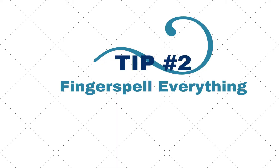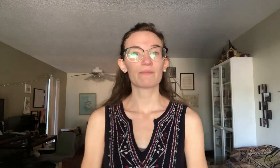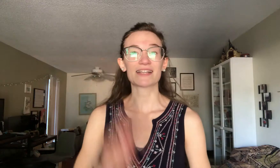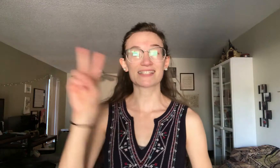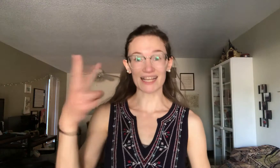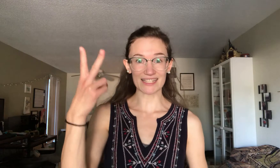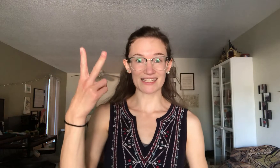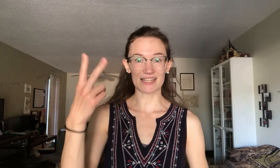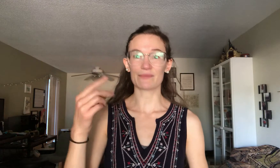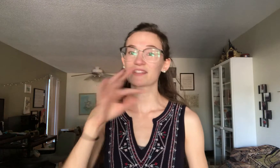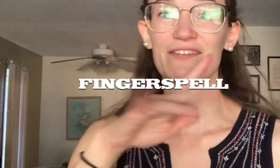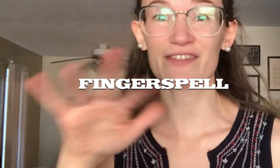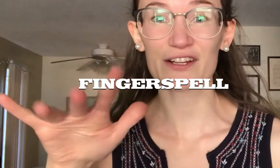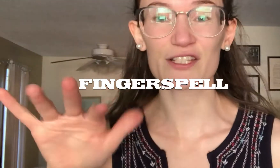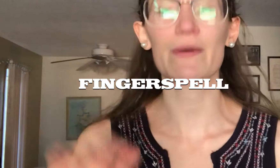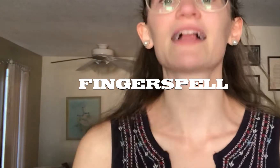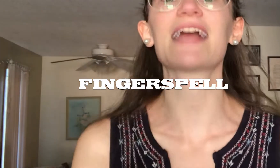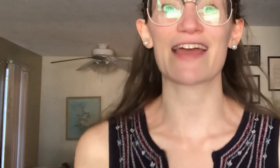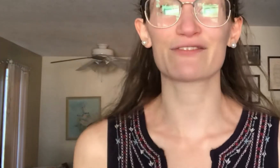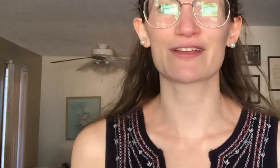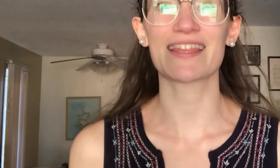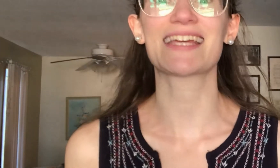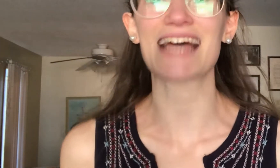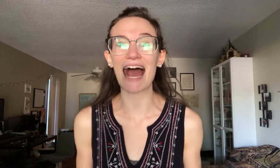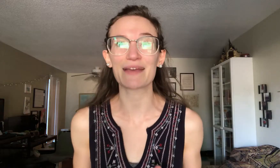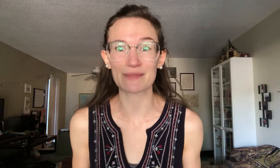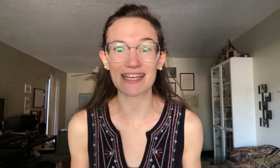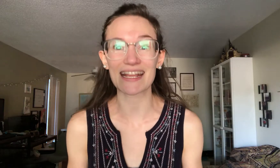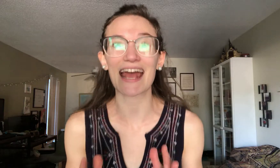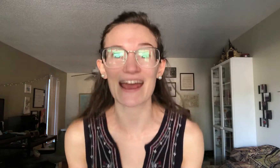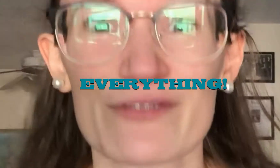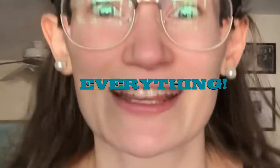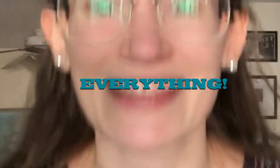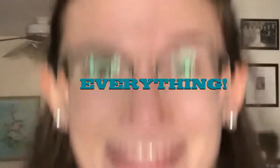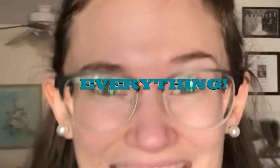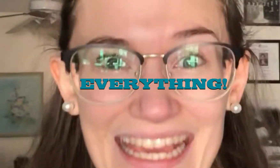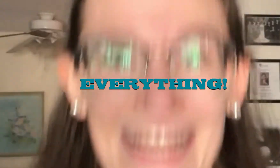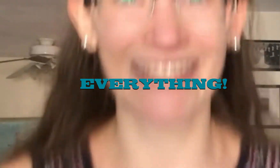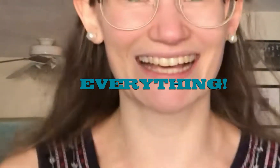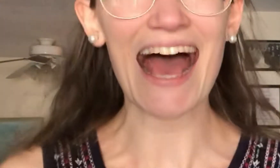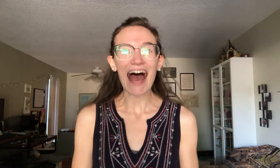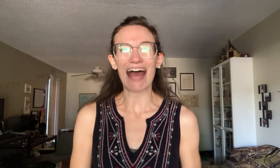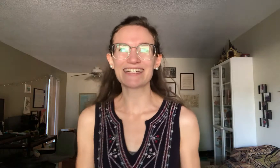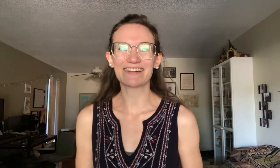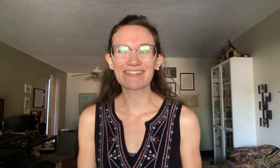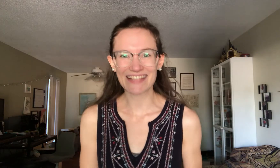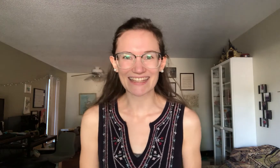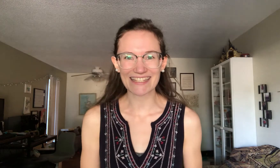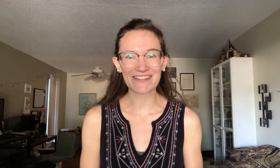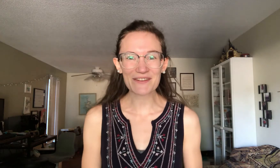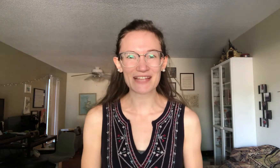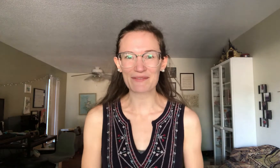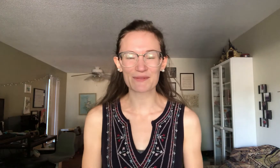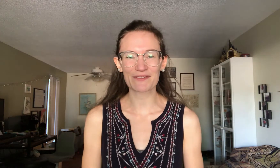My second tip is to fingerspell everything, and I mean everything. I know I've said this a few times